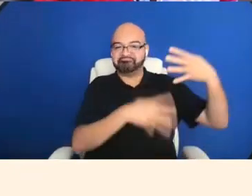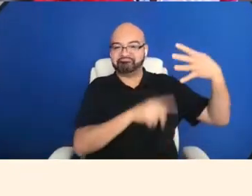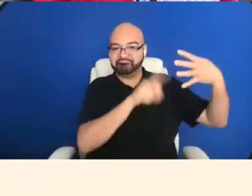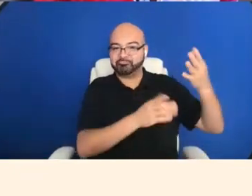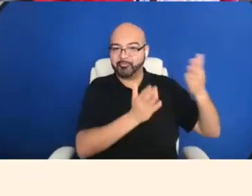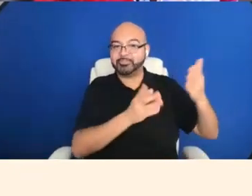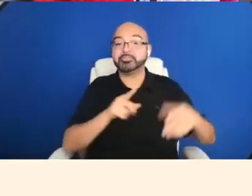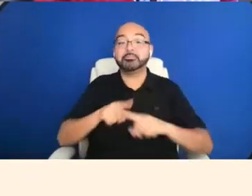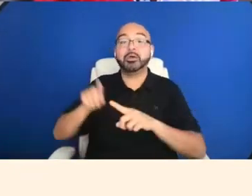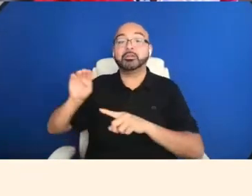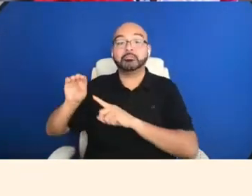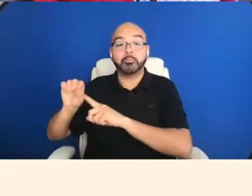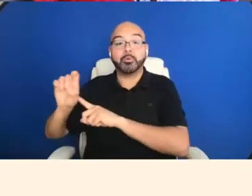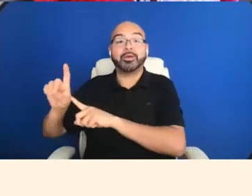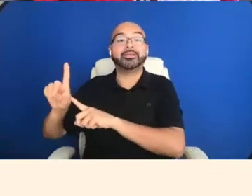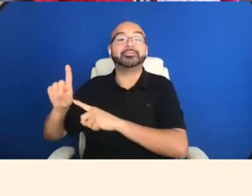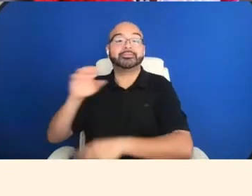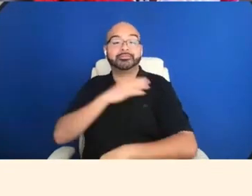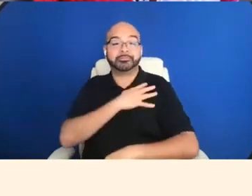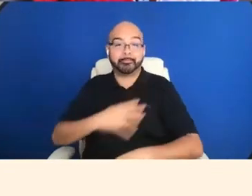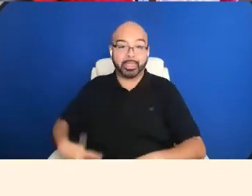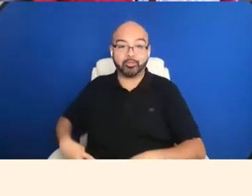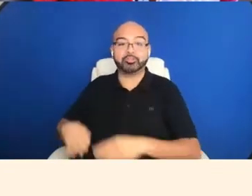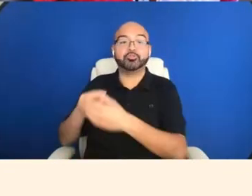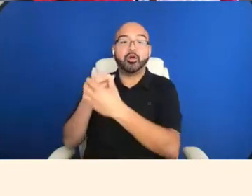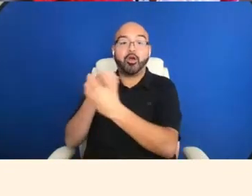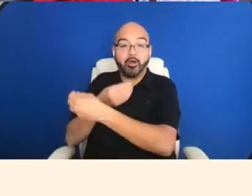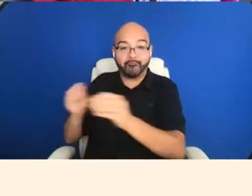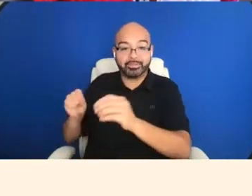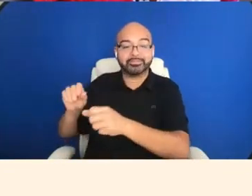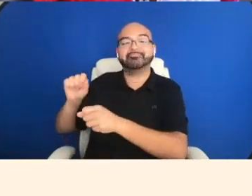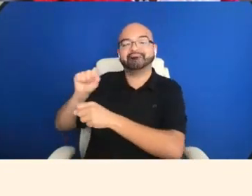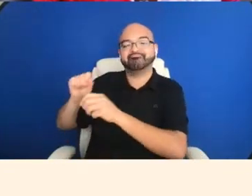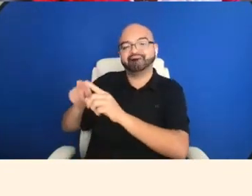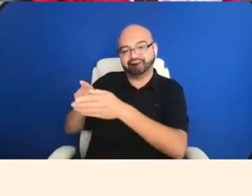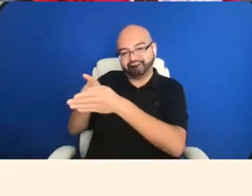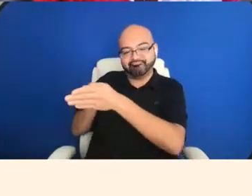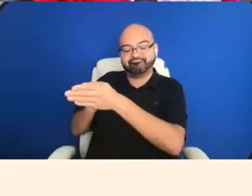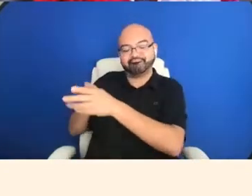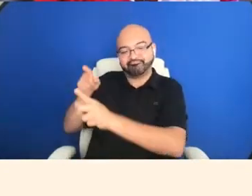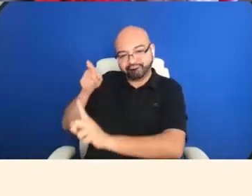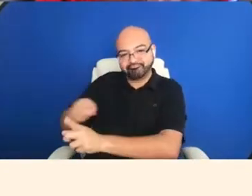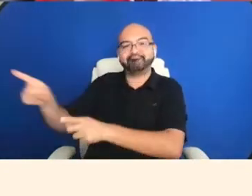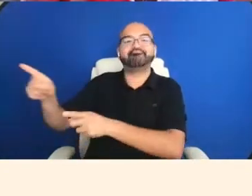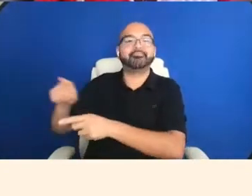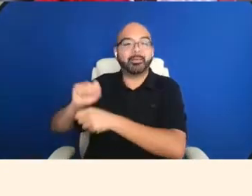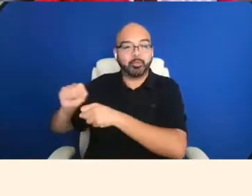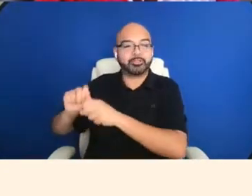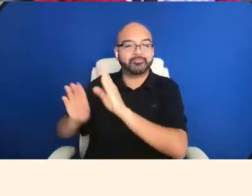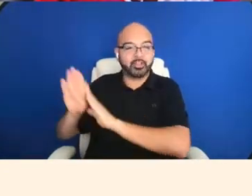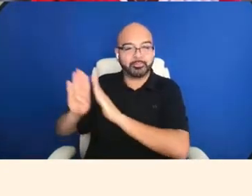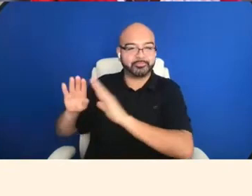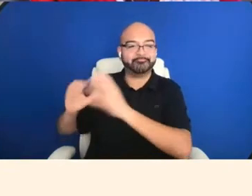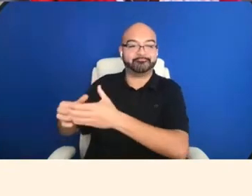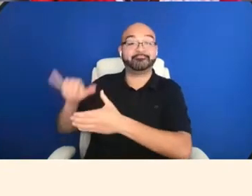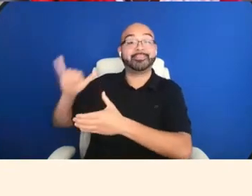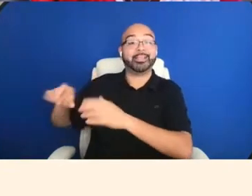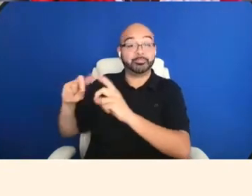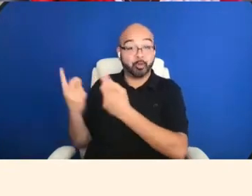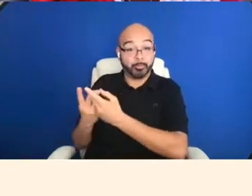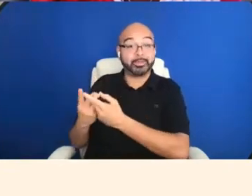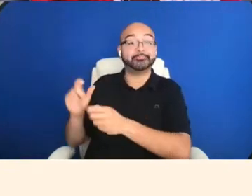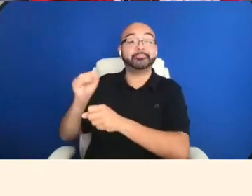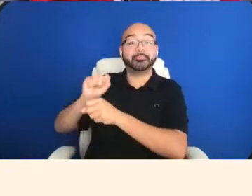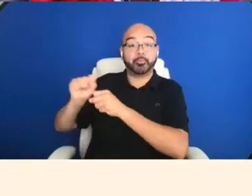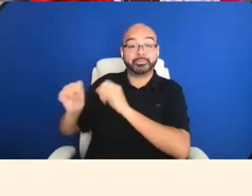uh, Employment Development. Um, That department